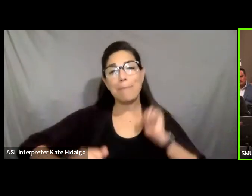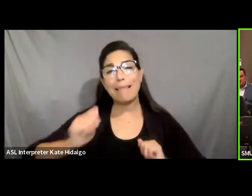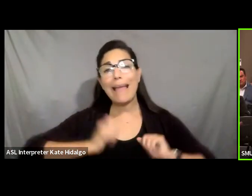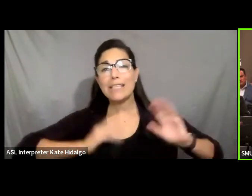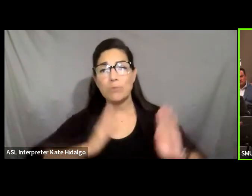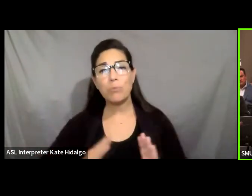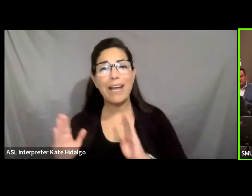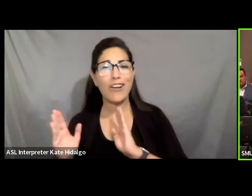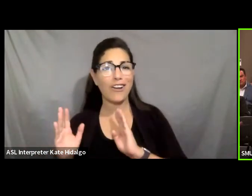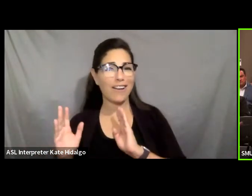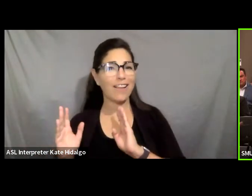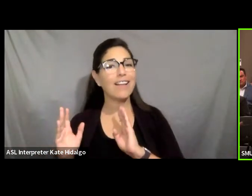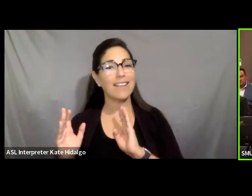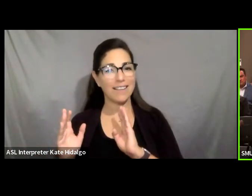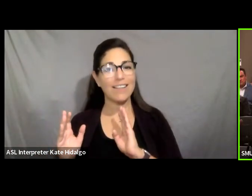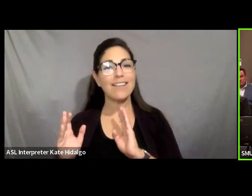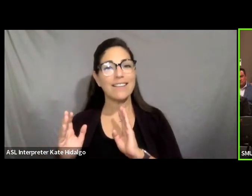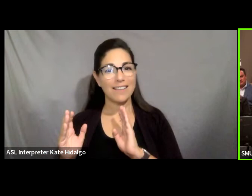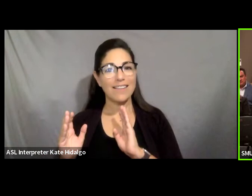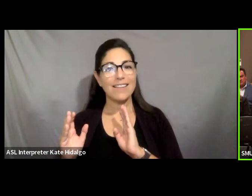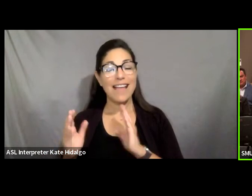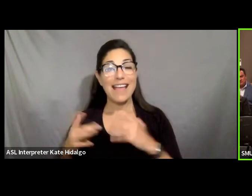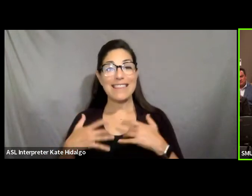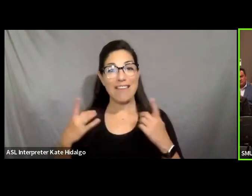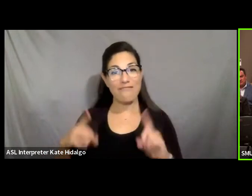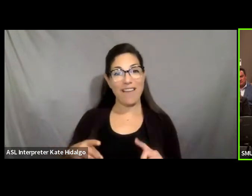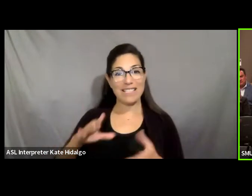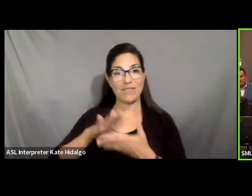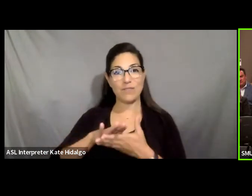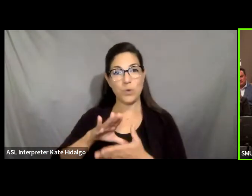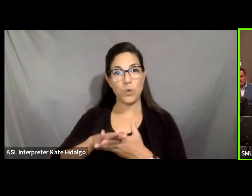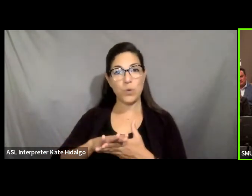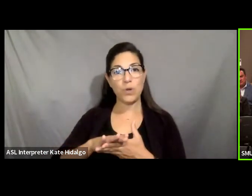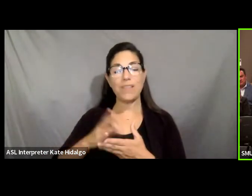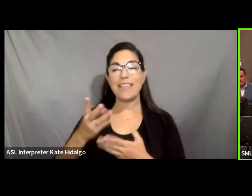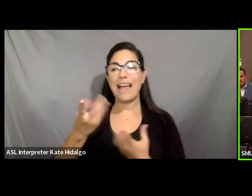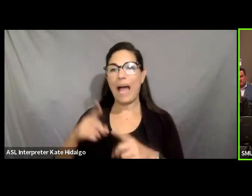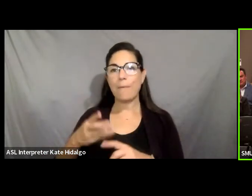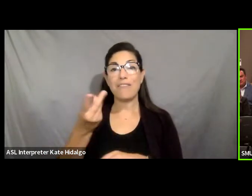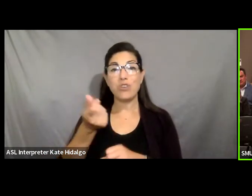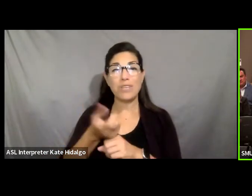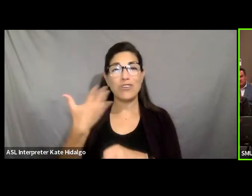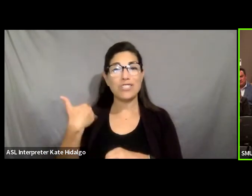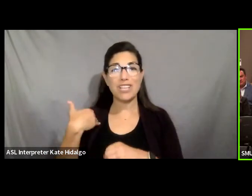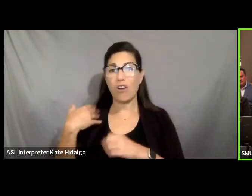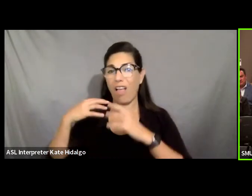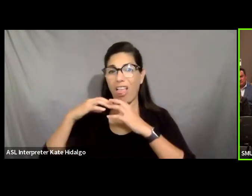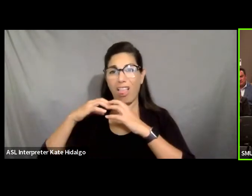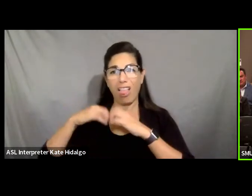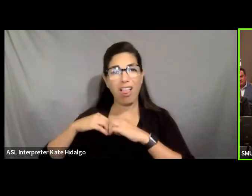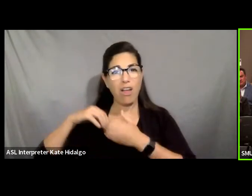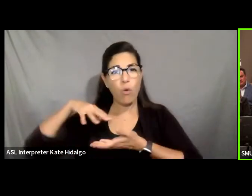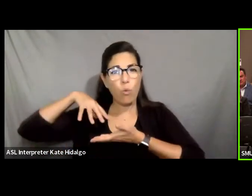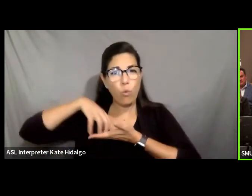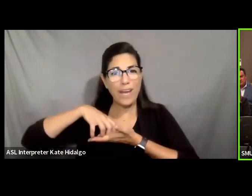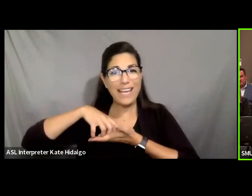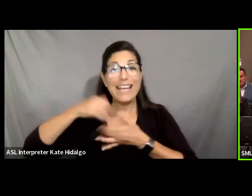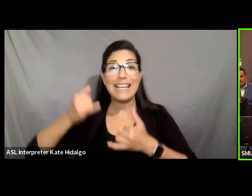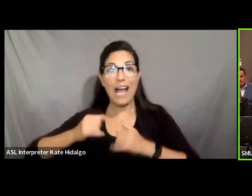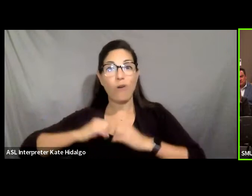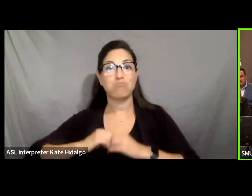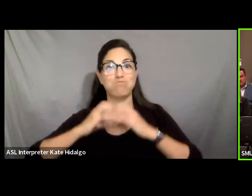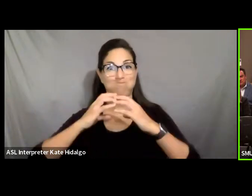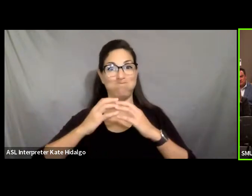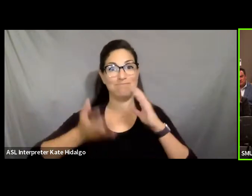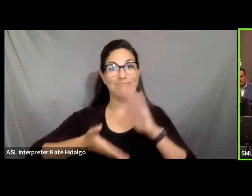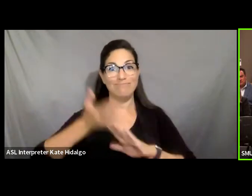for, that the events of school that even a couple of years ago seemed so fragile are taking root. So we're very